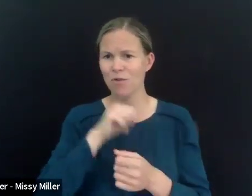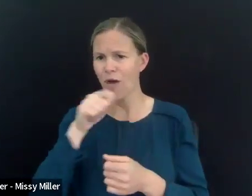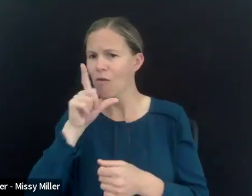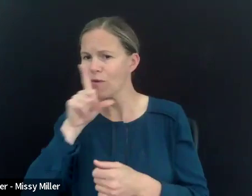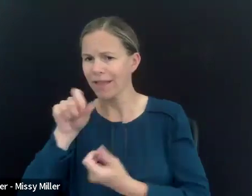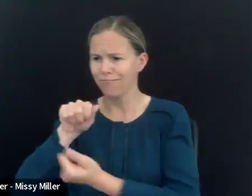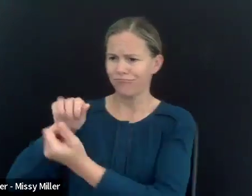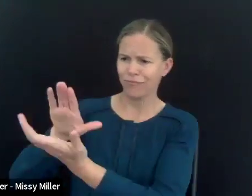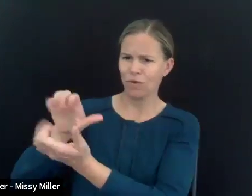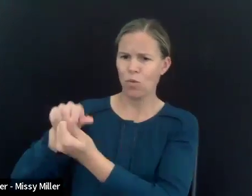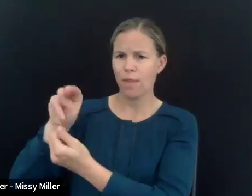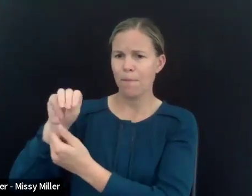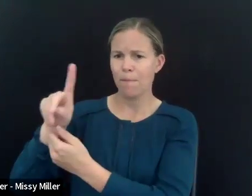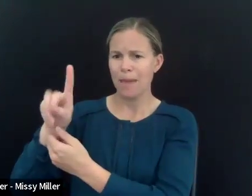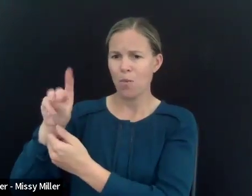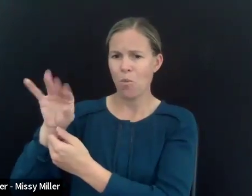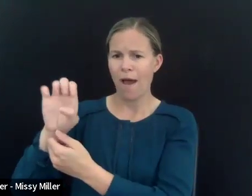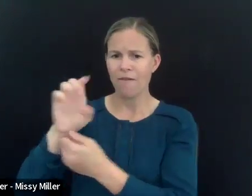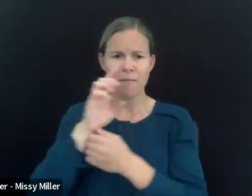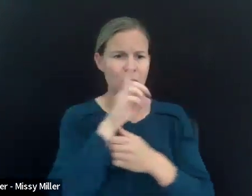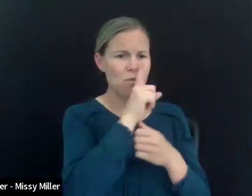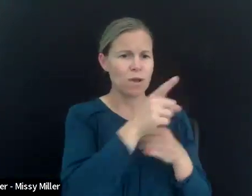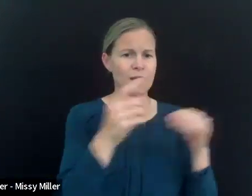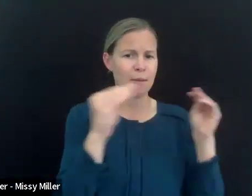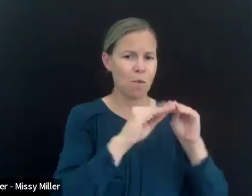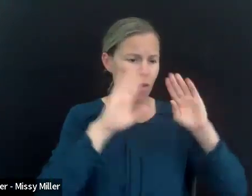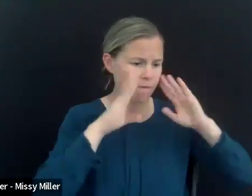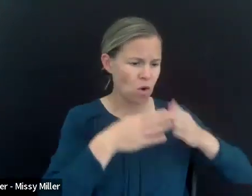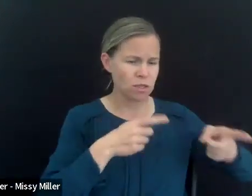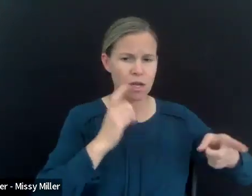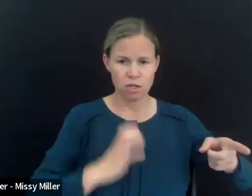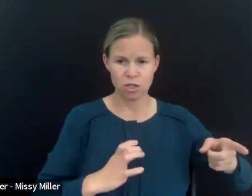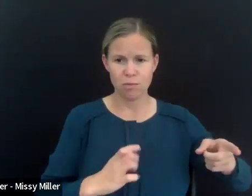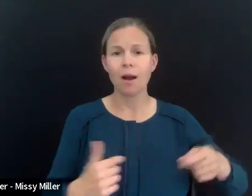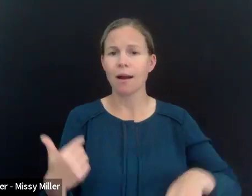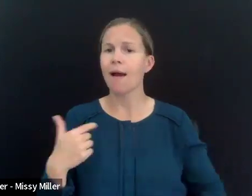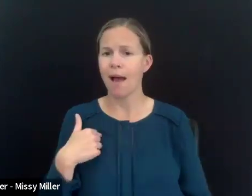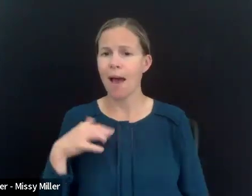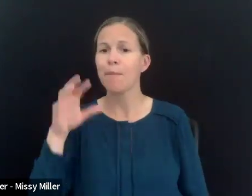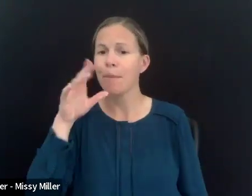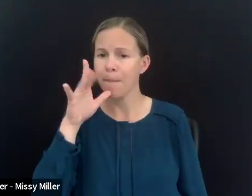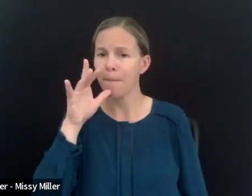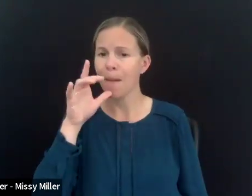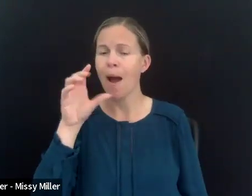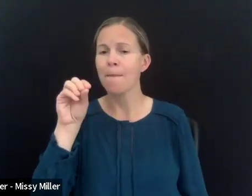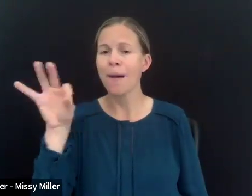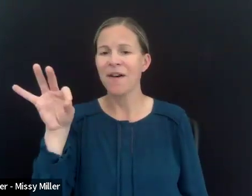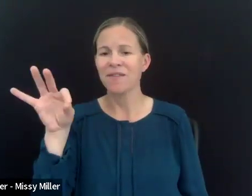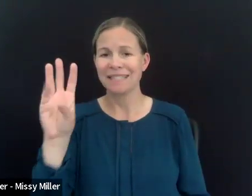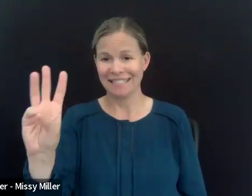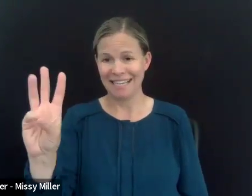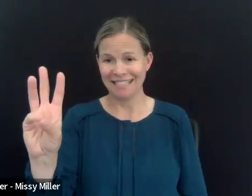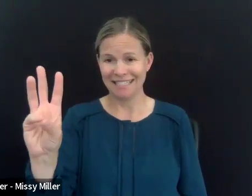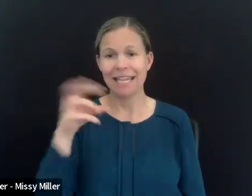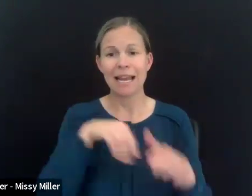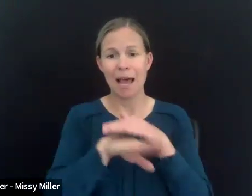I'm a midwife, but it's always about the consumer. And as a mother of 6, I birthed with all midwives, but in various settings. The